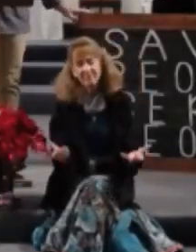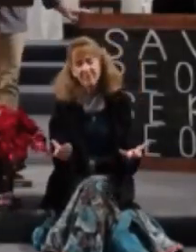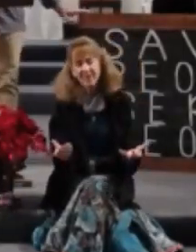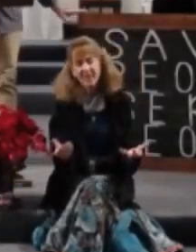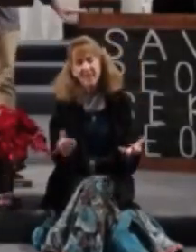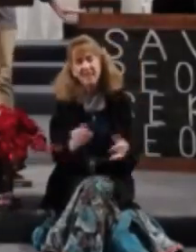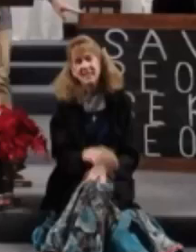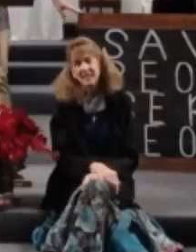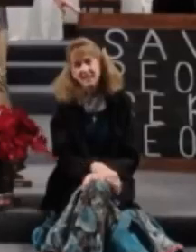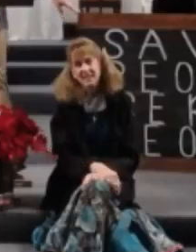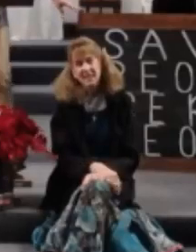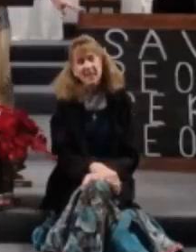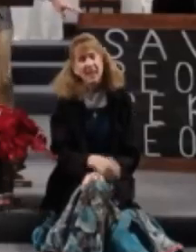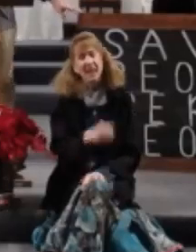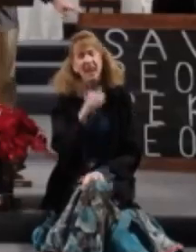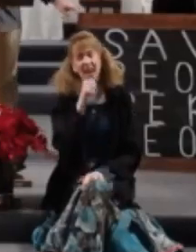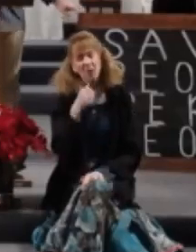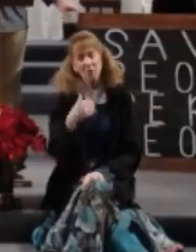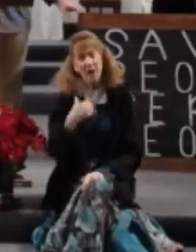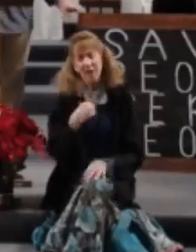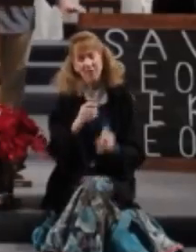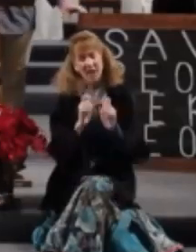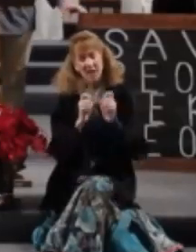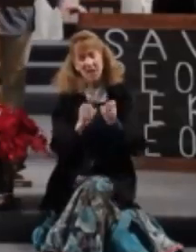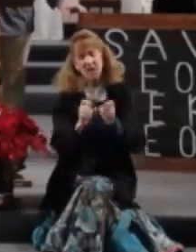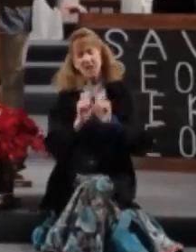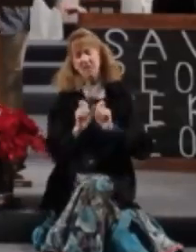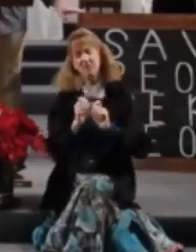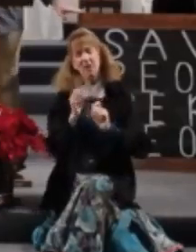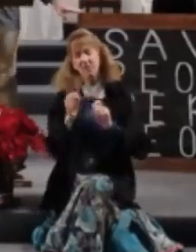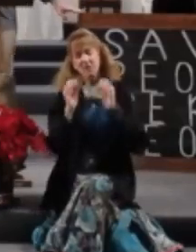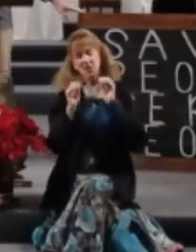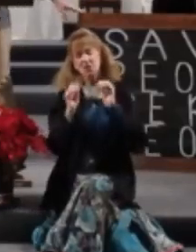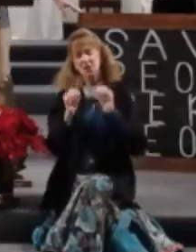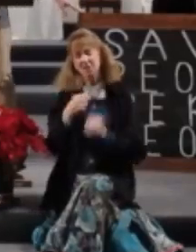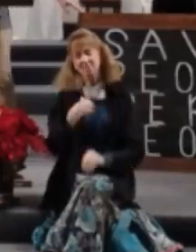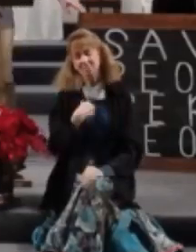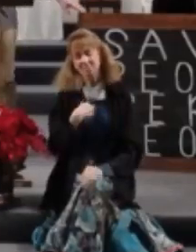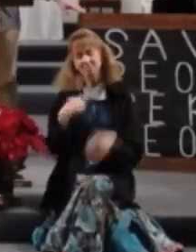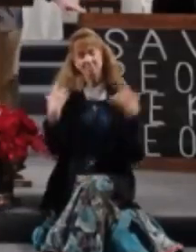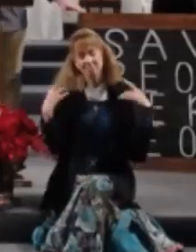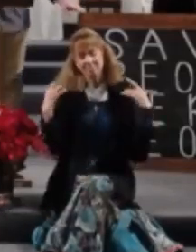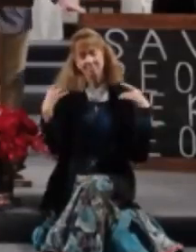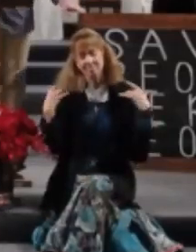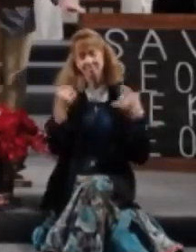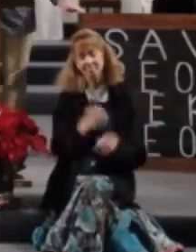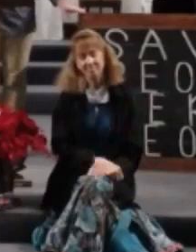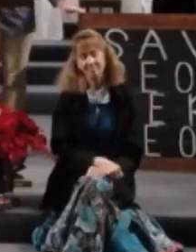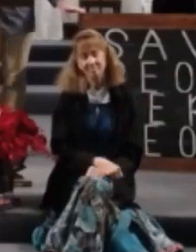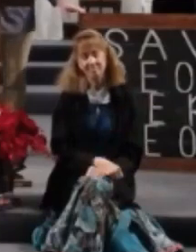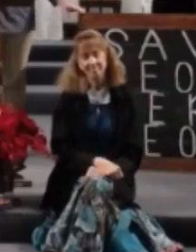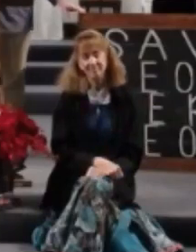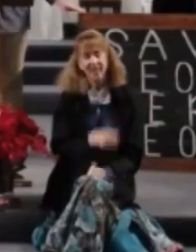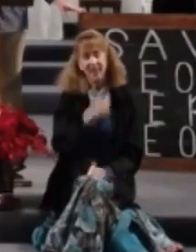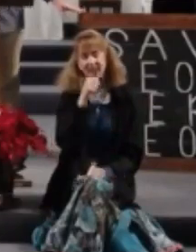I don't have the gift of teaching. I don't have the gift.